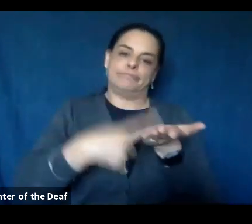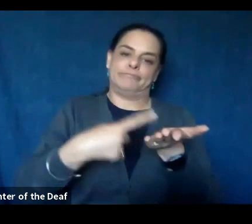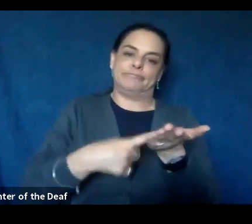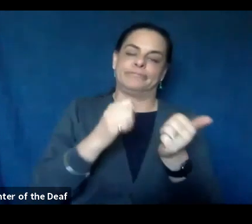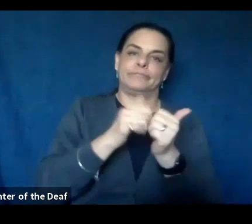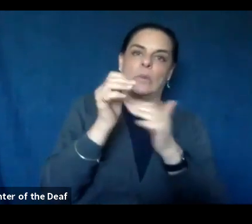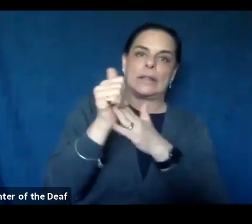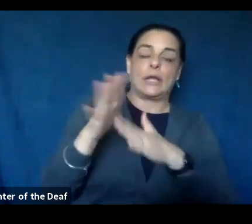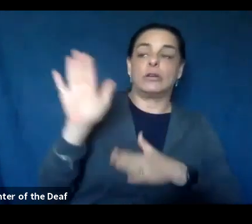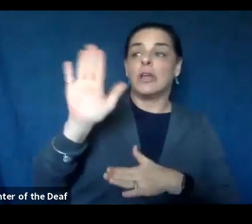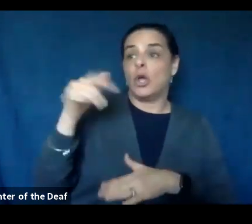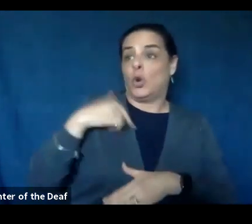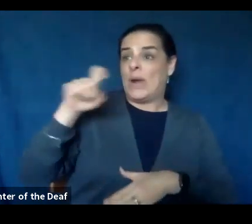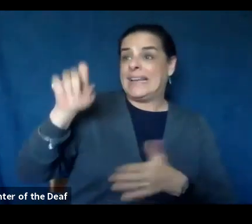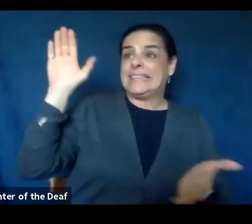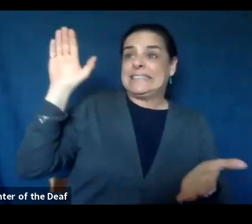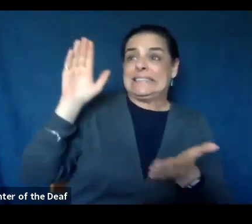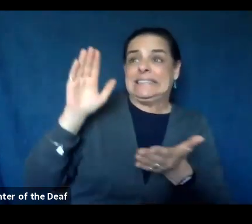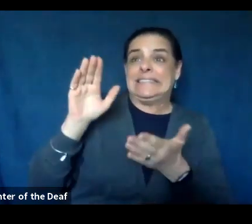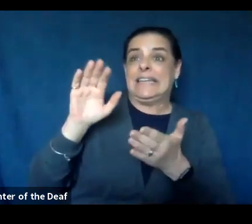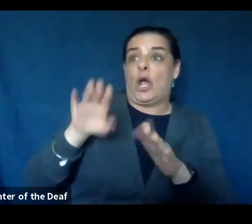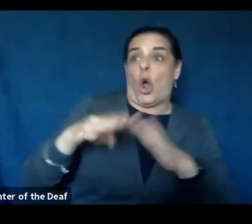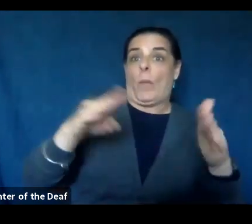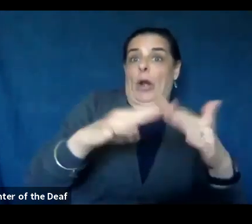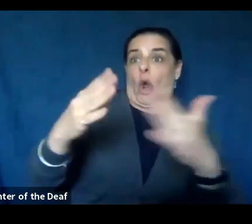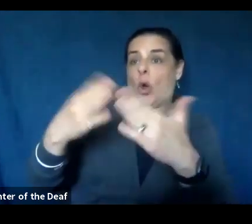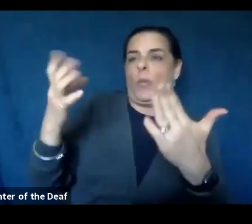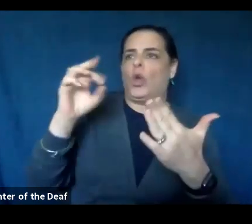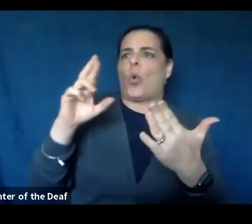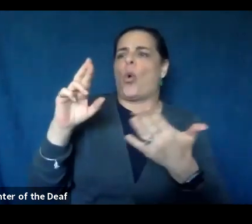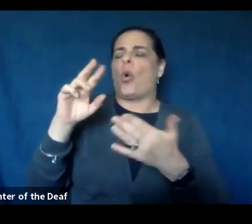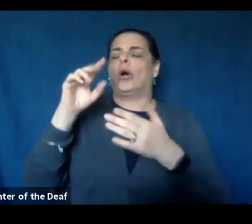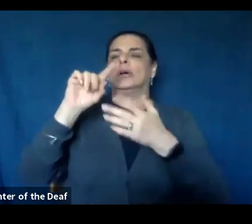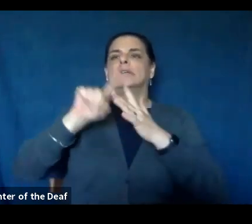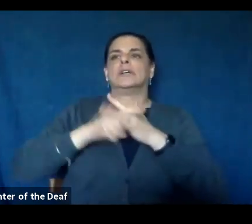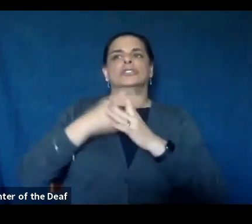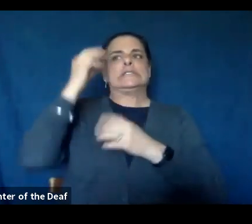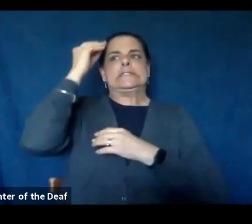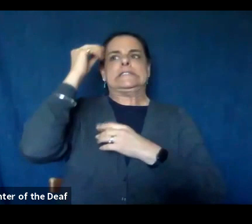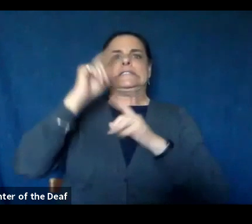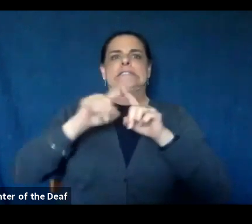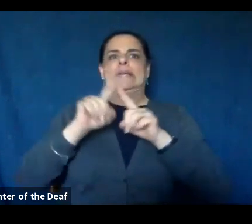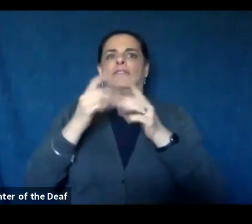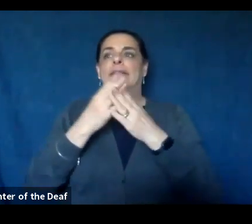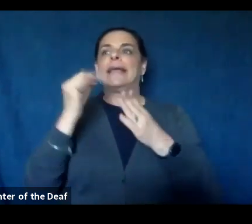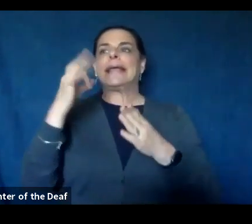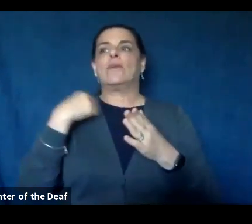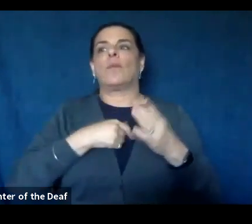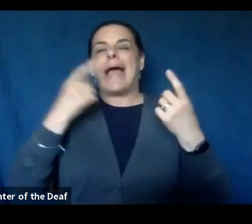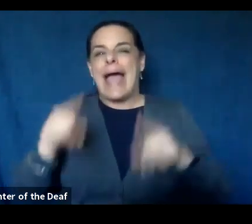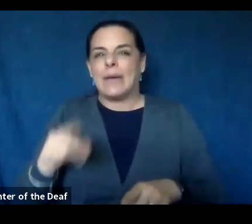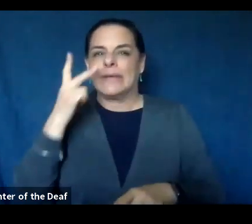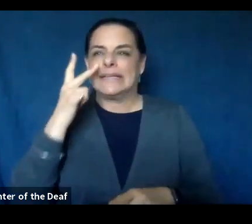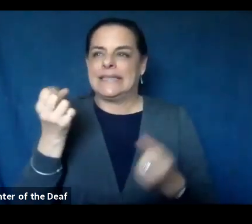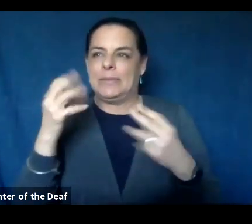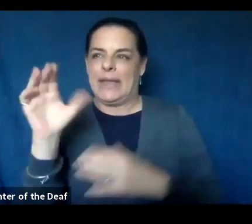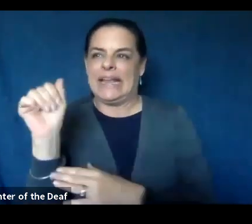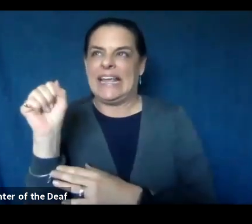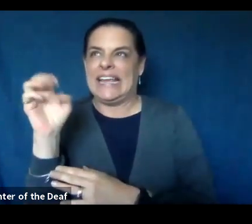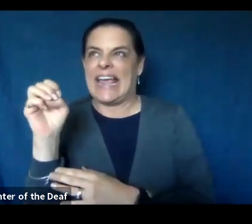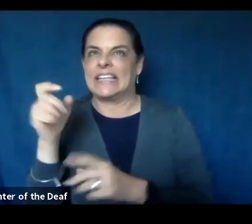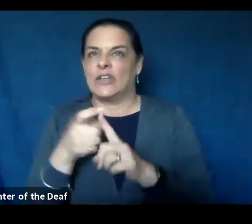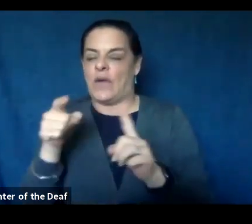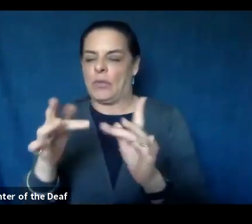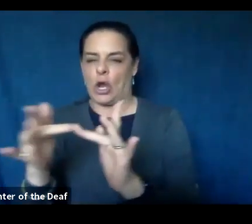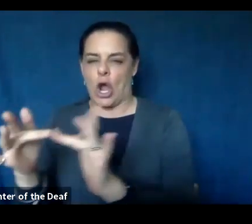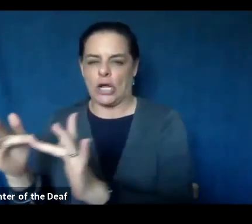do we need to slow down our opening or revisit how we're doing things if we start seeing a lot of cases come out of contacts when we move forward. I believe you